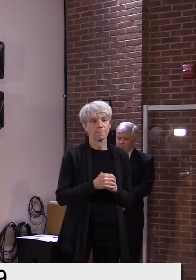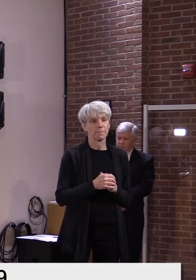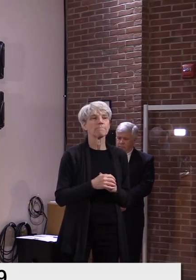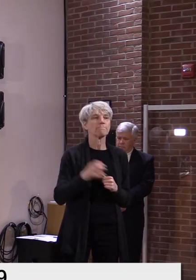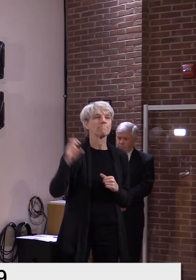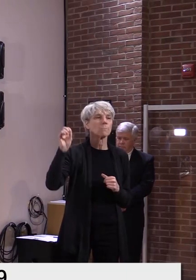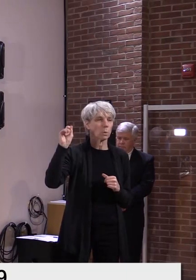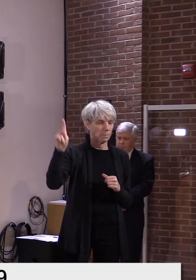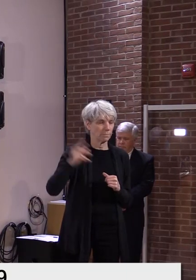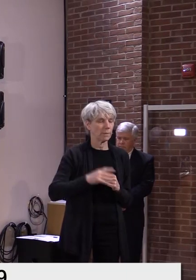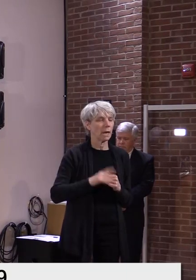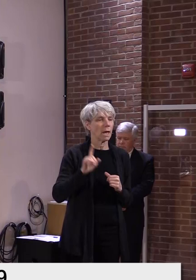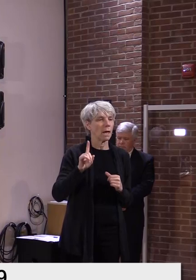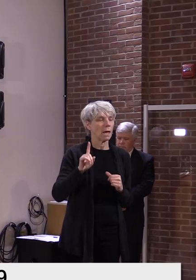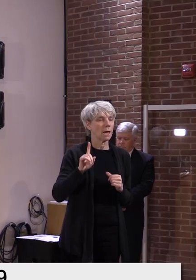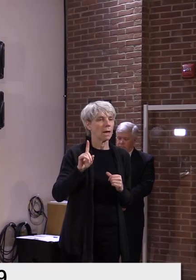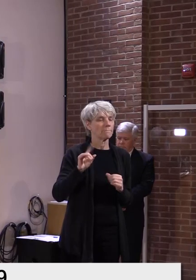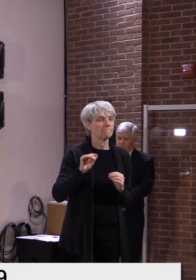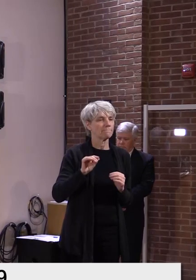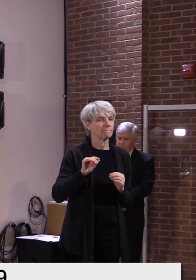Okay.